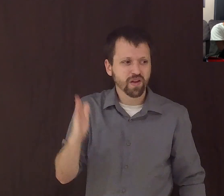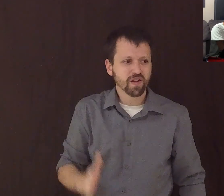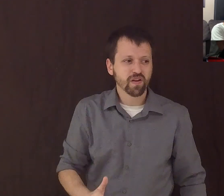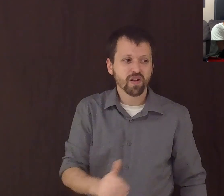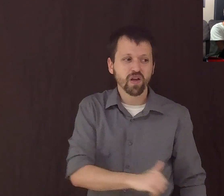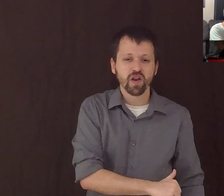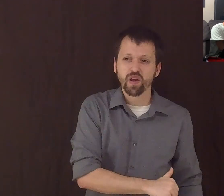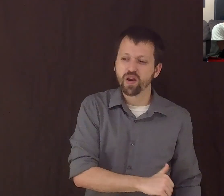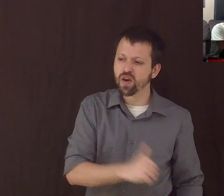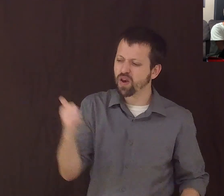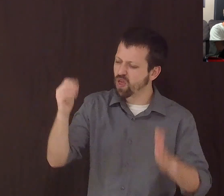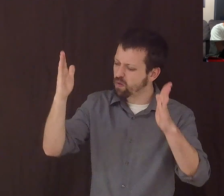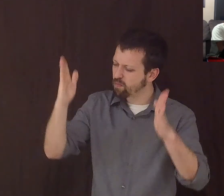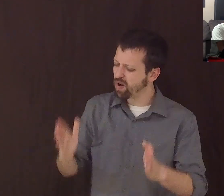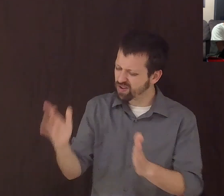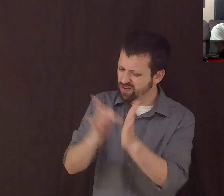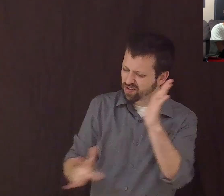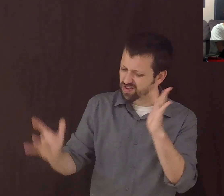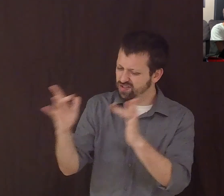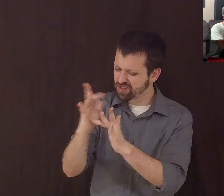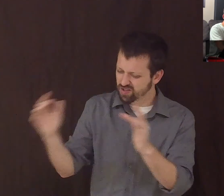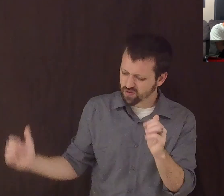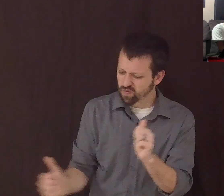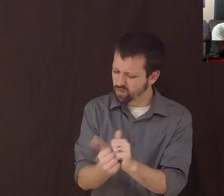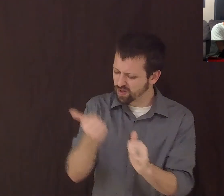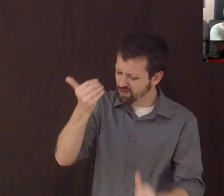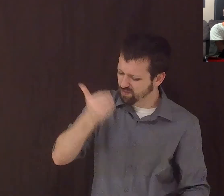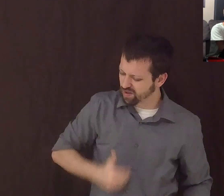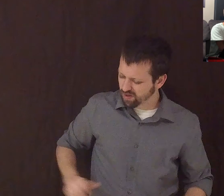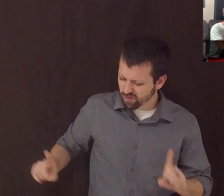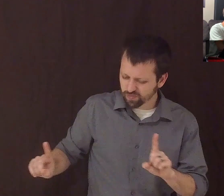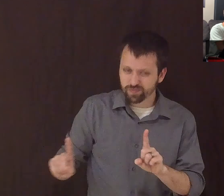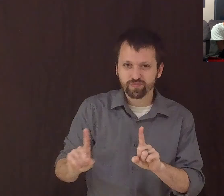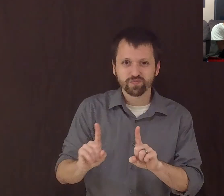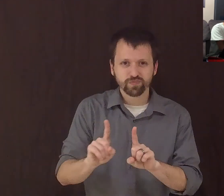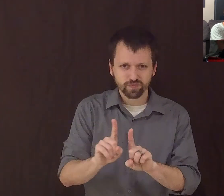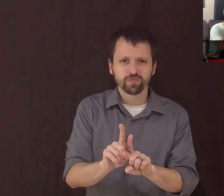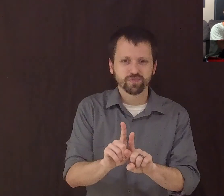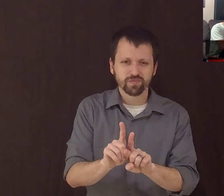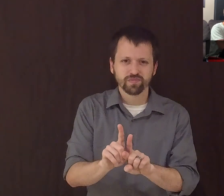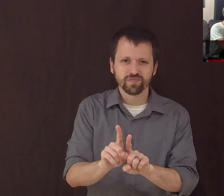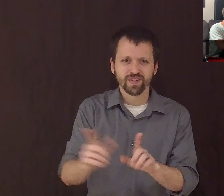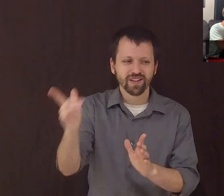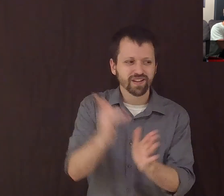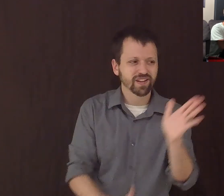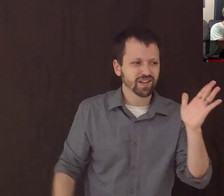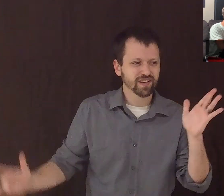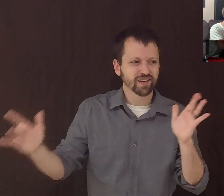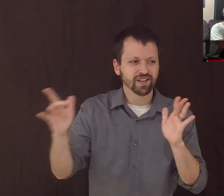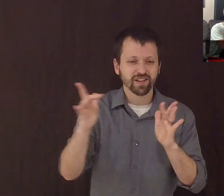alone. There is another in the fire, standing next to me. There